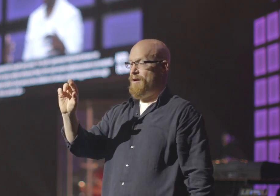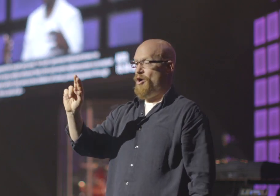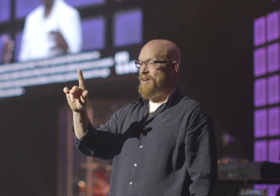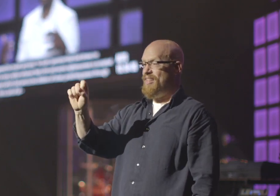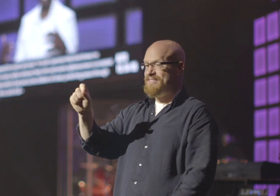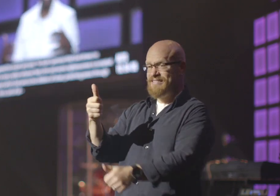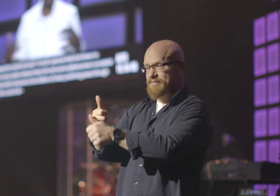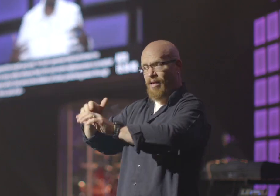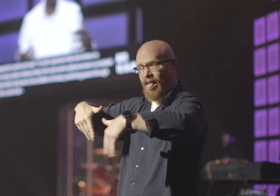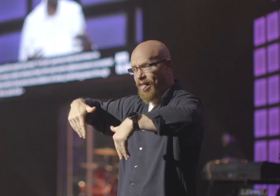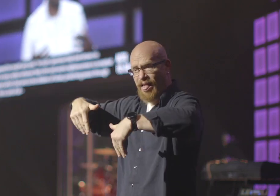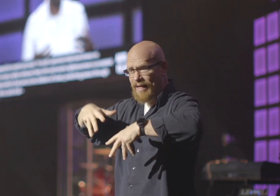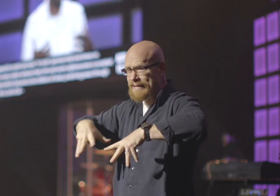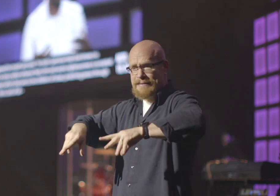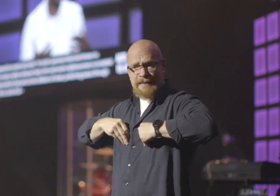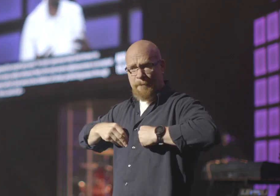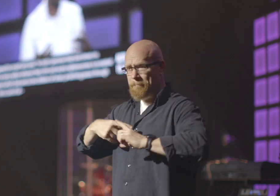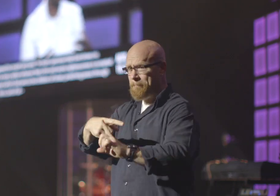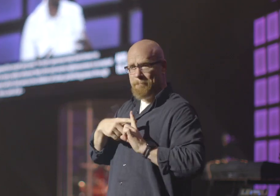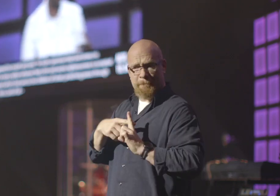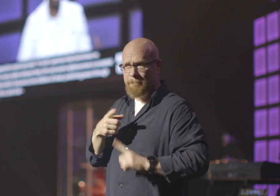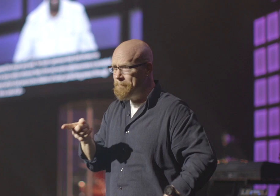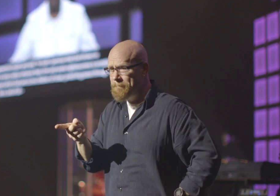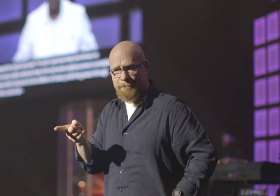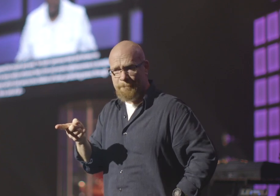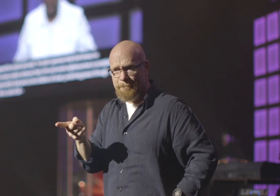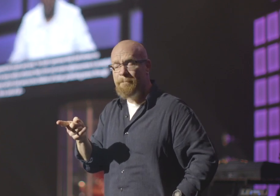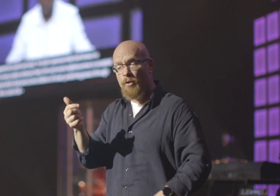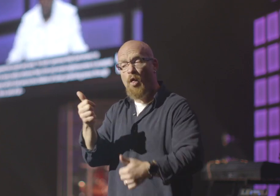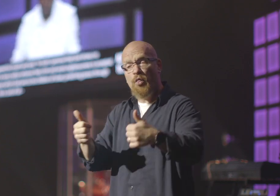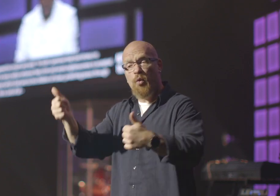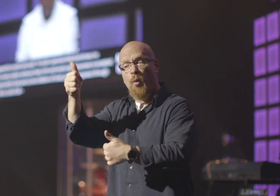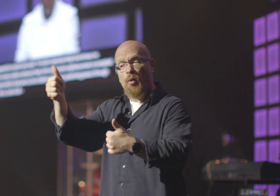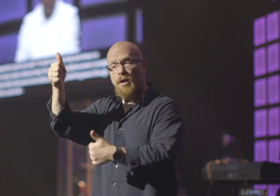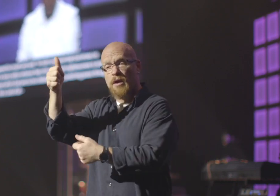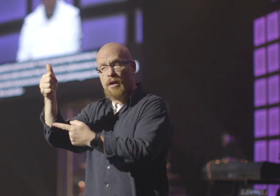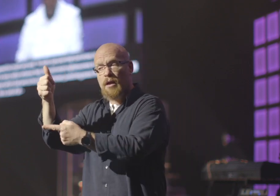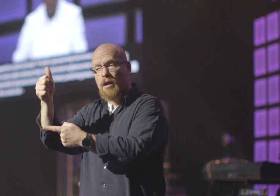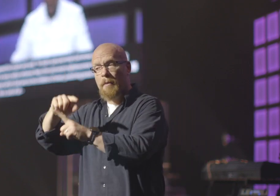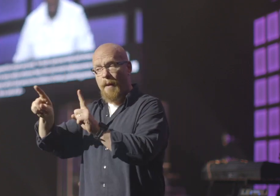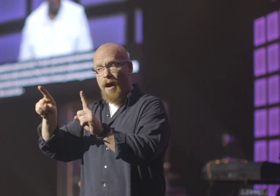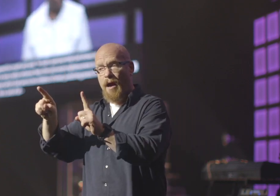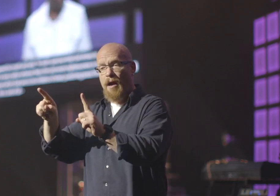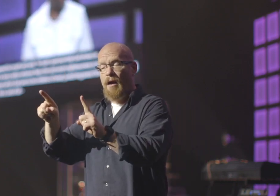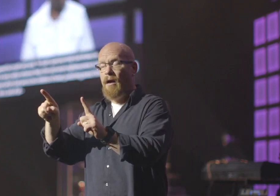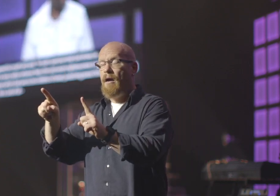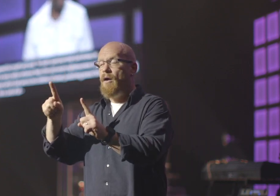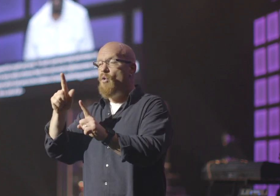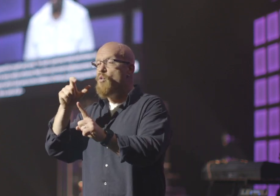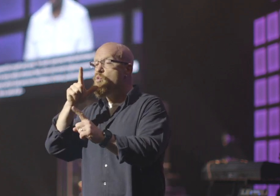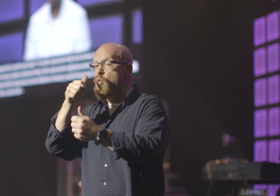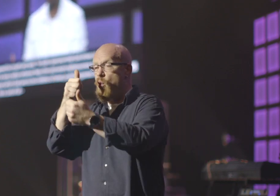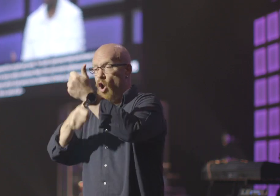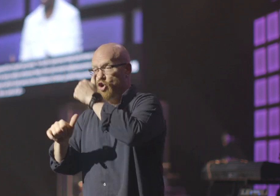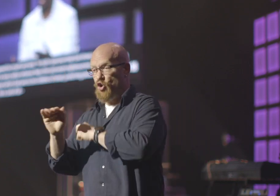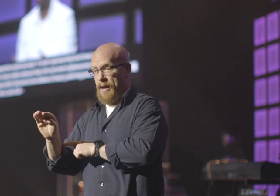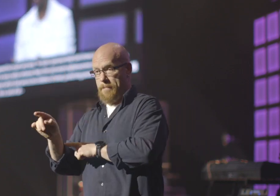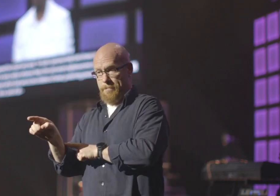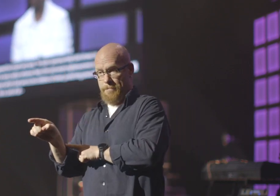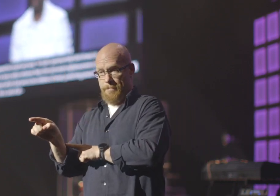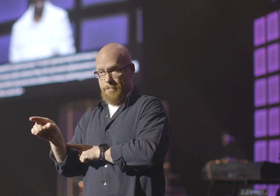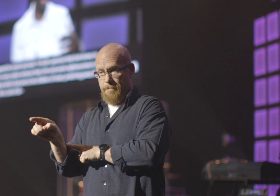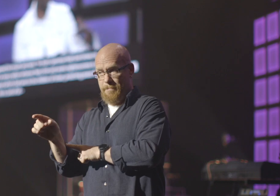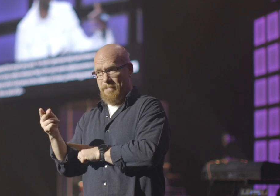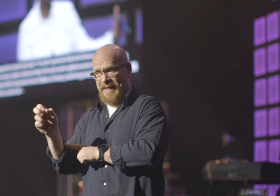though he was a person that was in authority, everyone that was in his jurisdiction, he really had